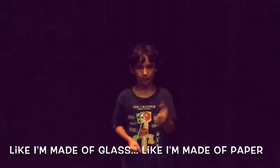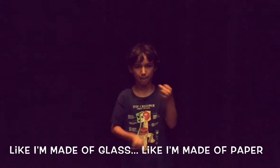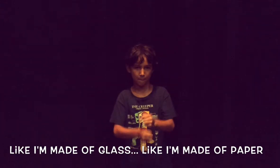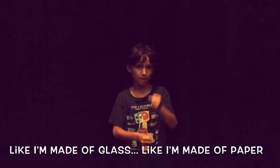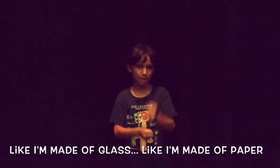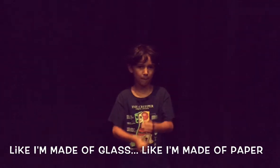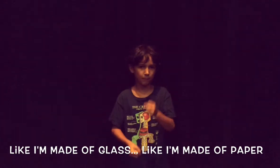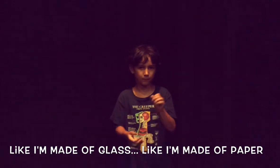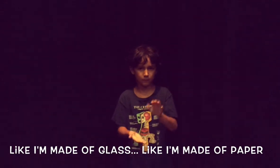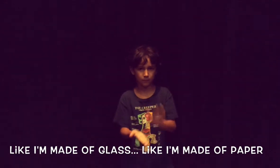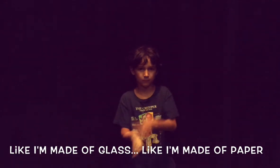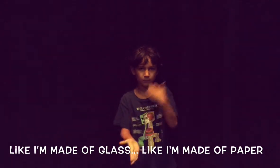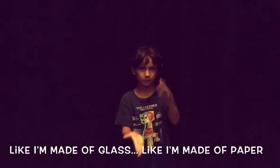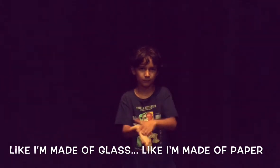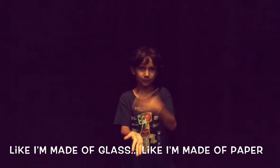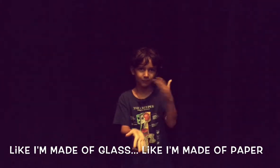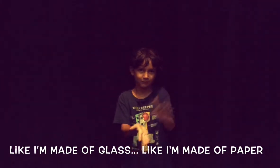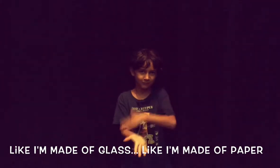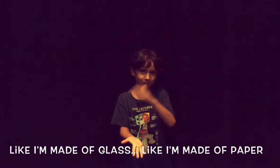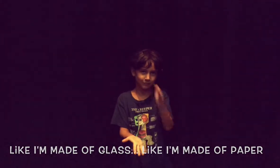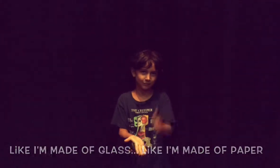like I'm made of paper.